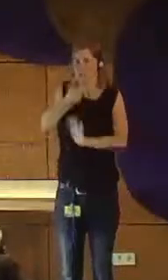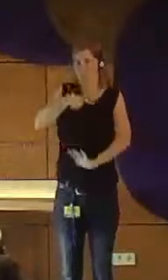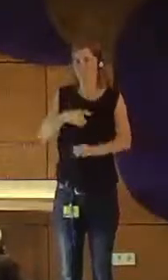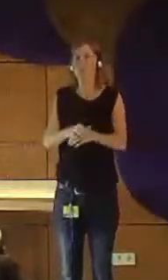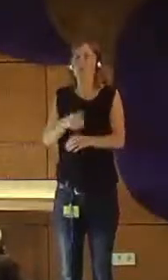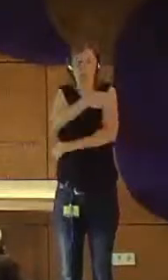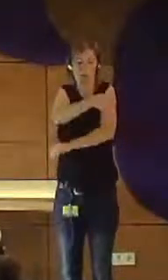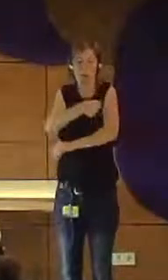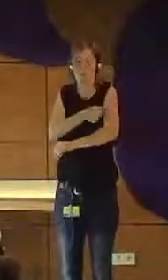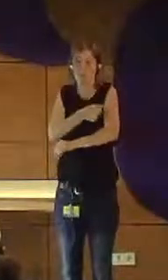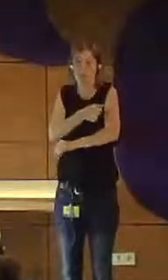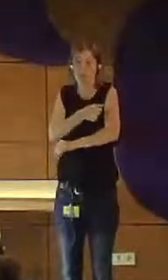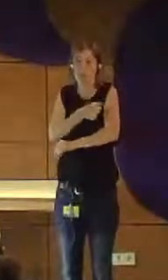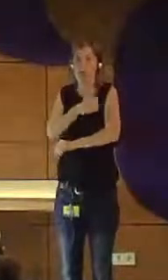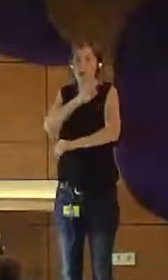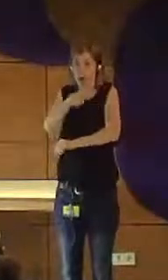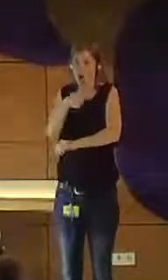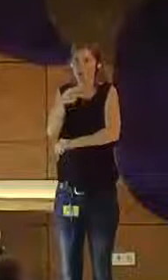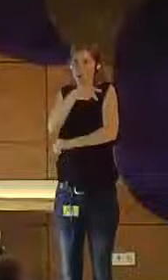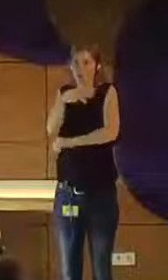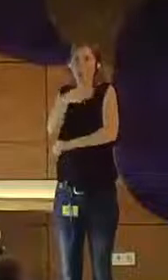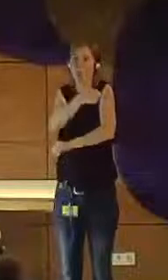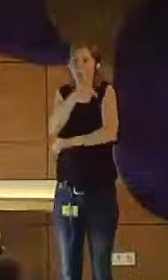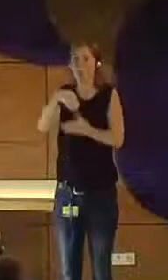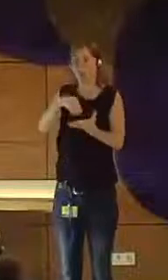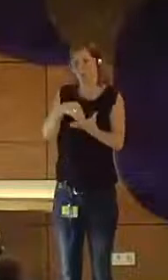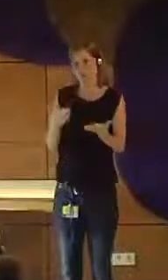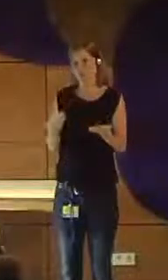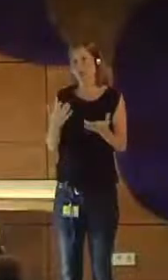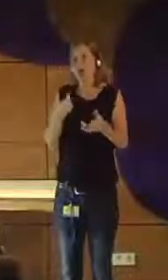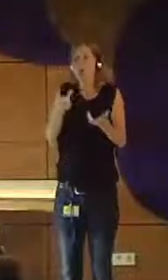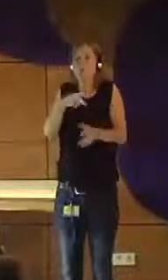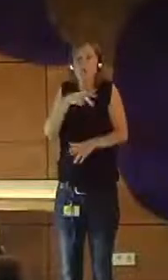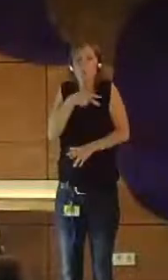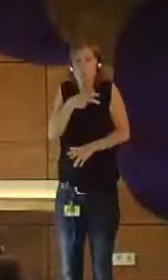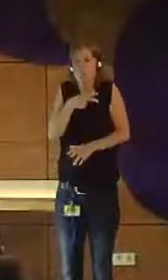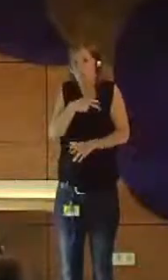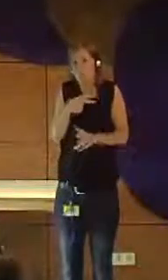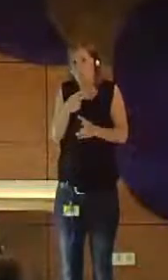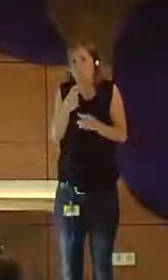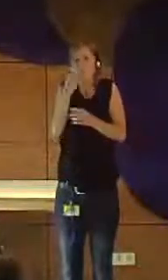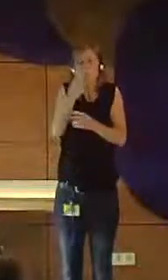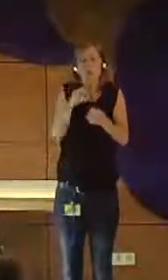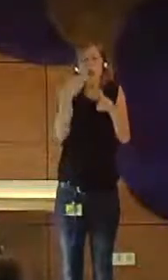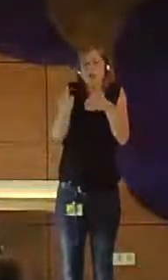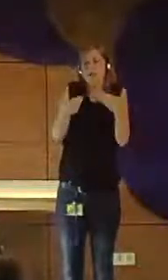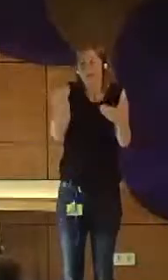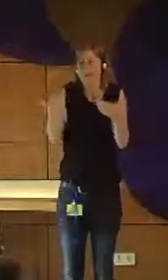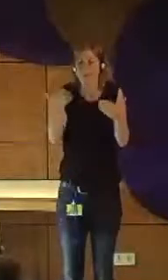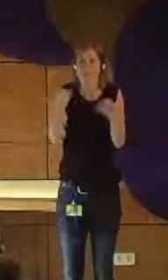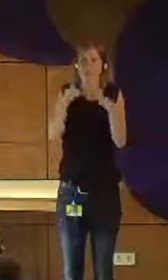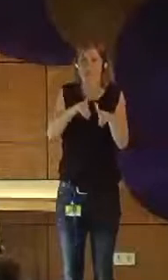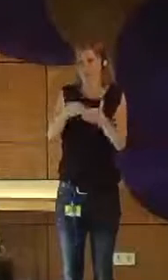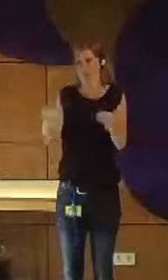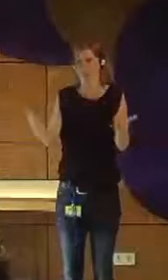in them. So it's worthwhile looking at the alternative. You know, very mild abnormalities in liver function tests are not uncommon, but clearly if